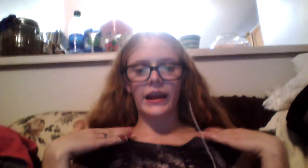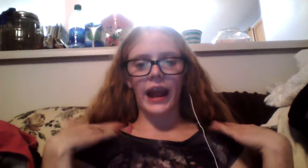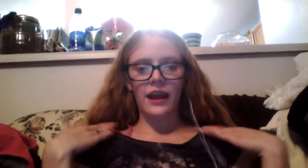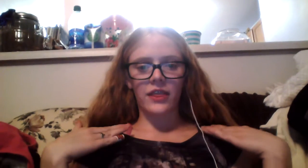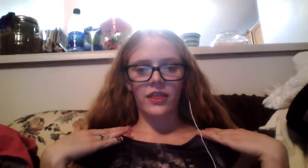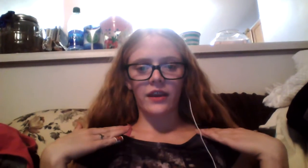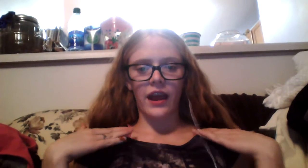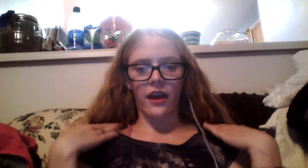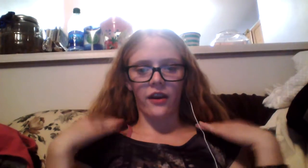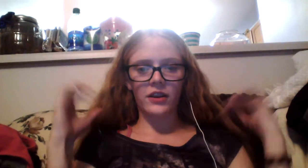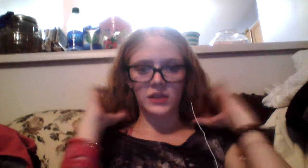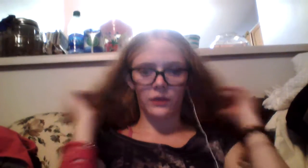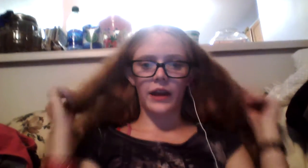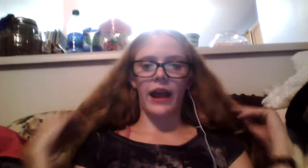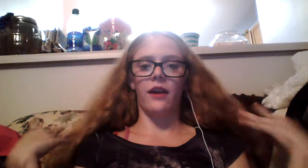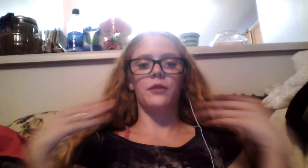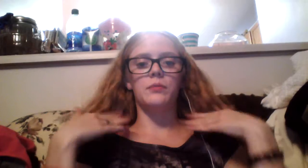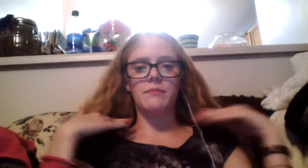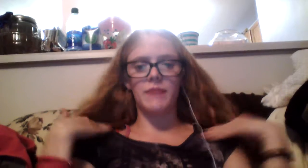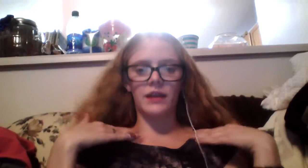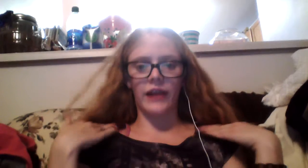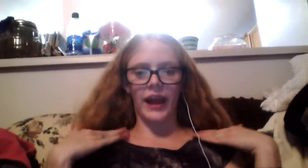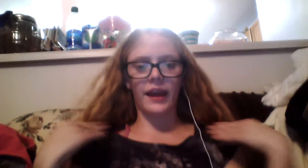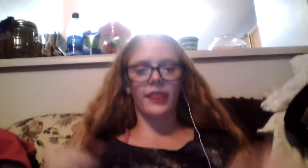mid-length hair. So hair would be mid-length.